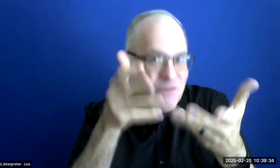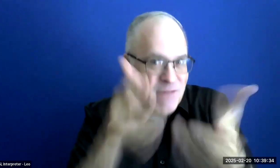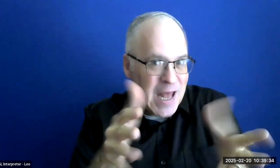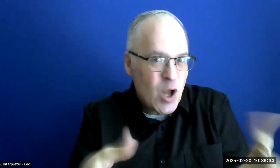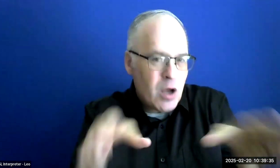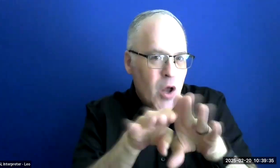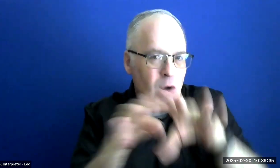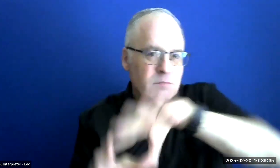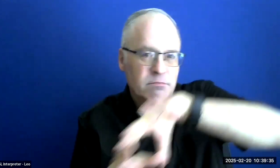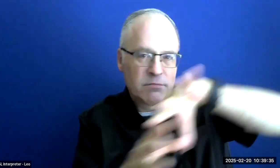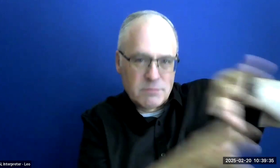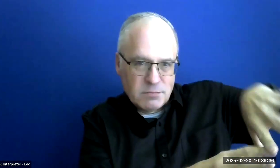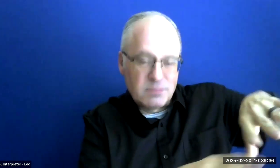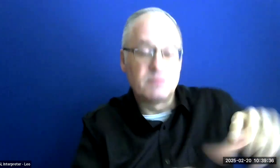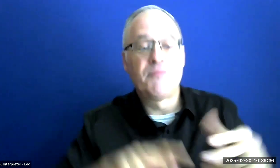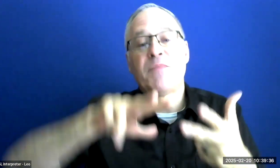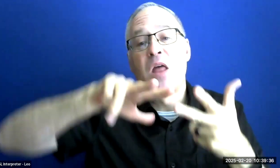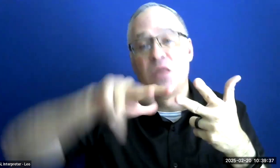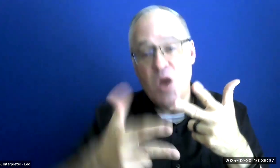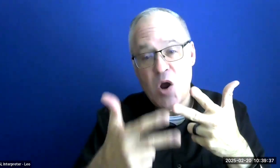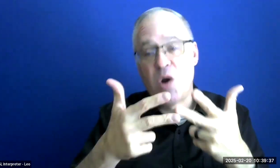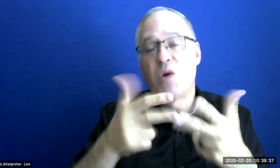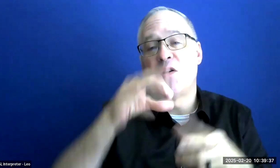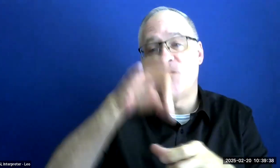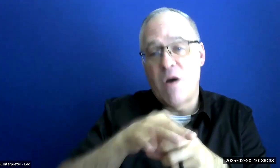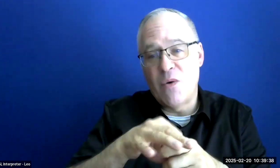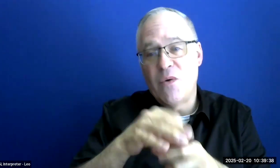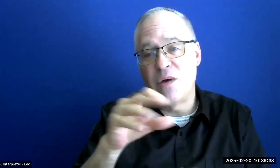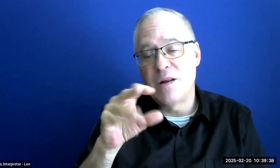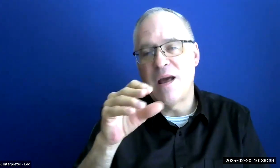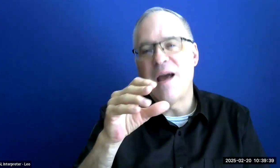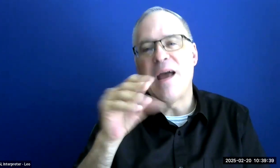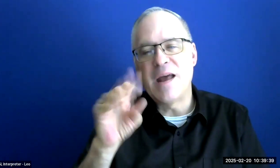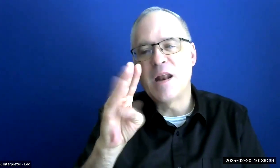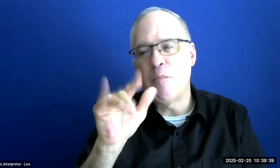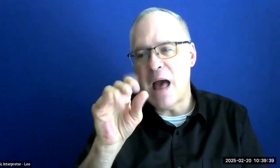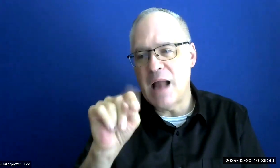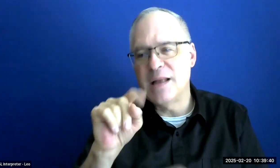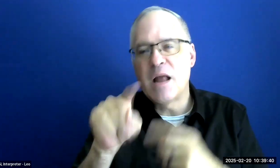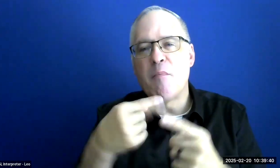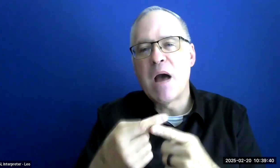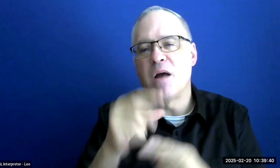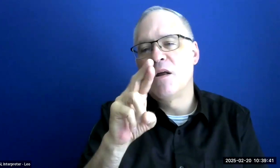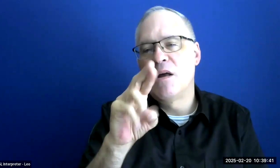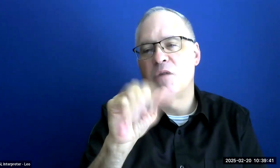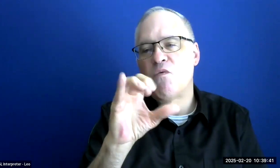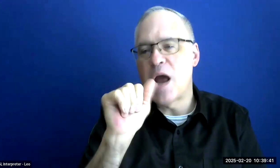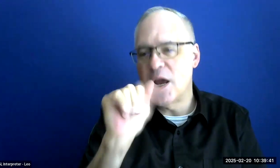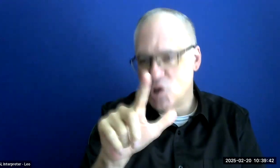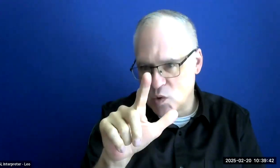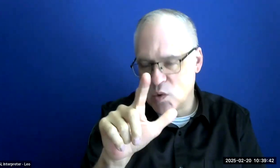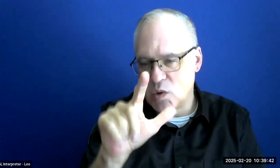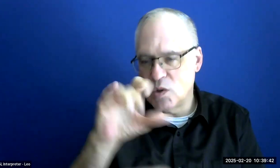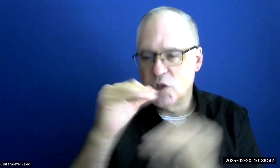third vote, the third ballot, will be around the racial justice from paragraph number 5 from the 2020-2024 Book